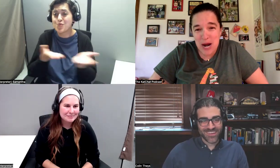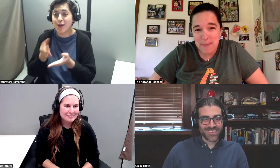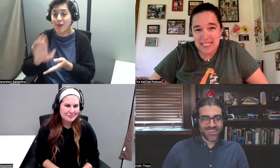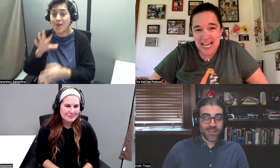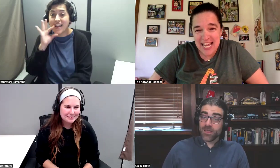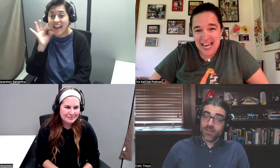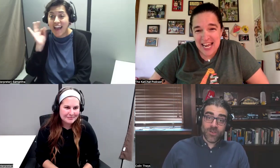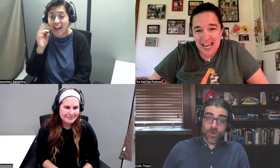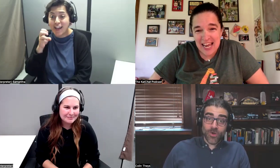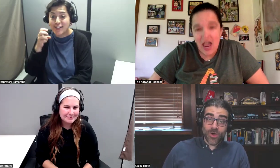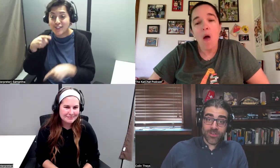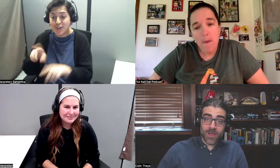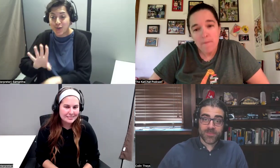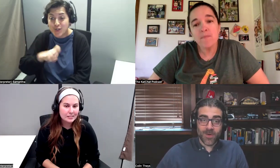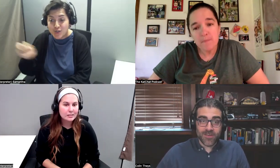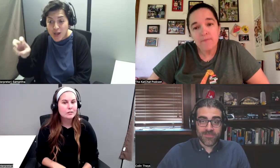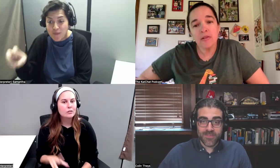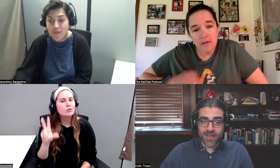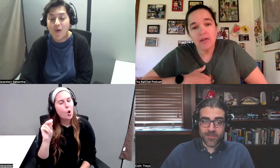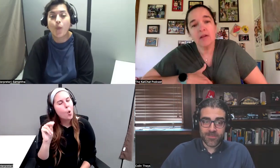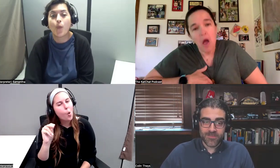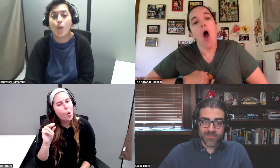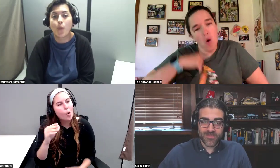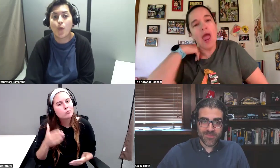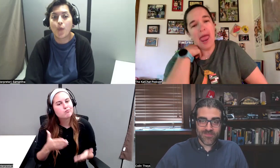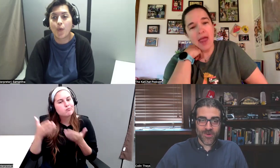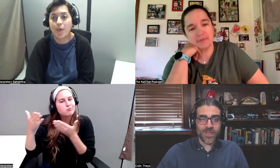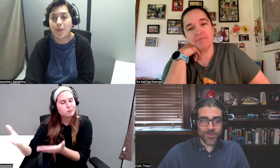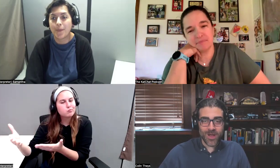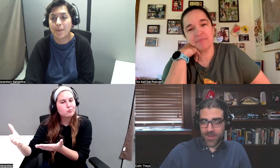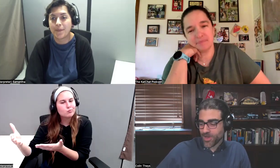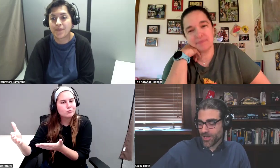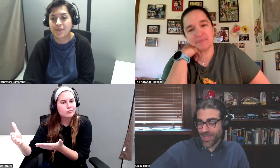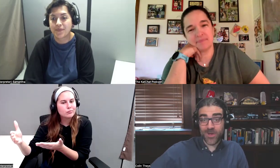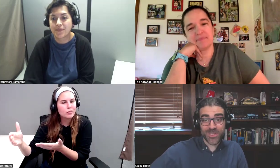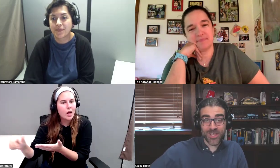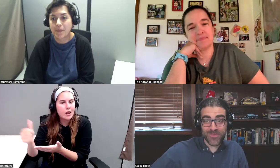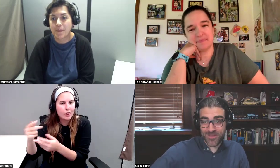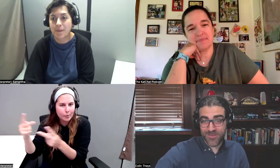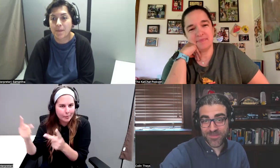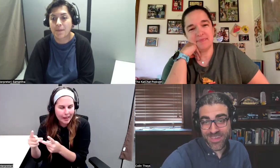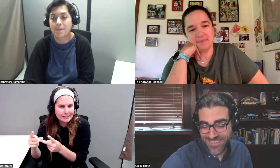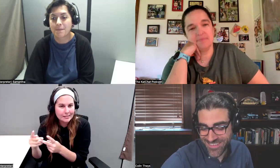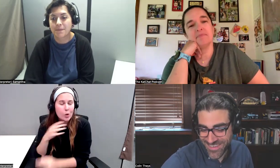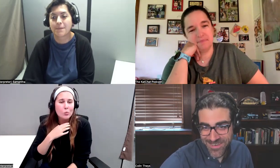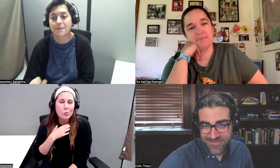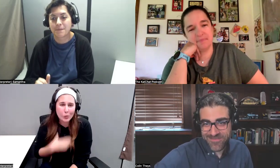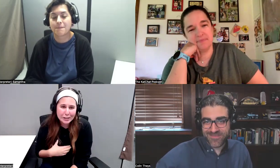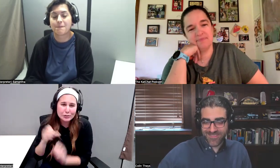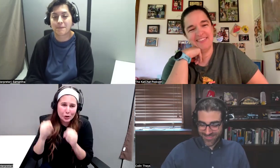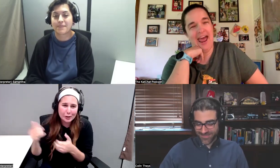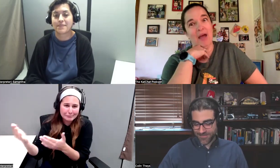the trip? No. I dropped them off for Okay. here while I'm gone. I wish I could bring them with me.